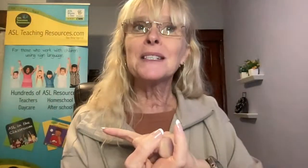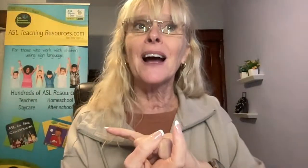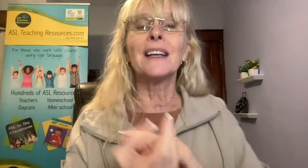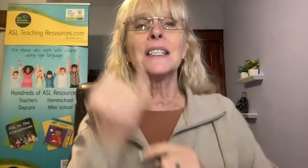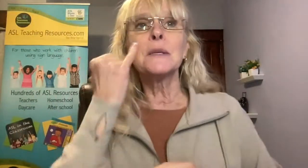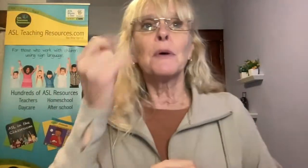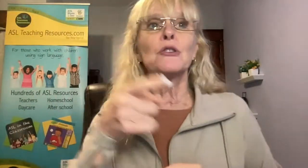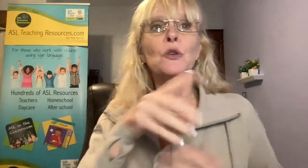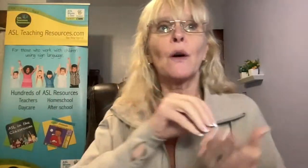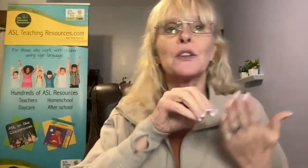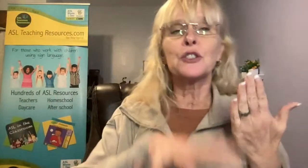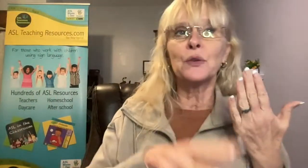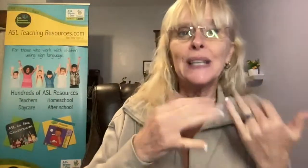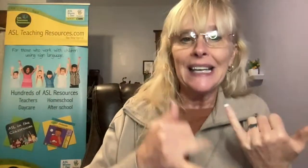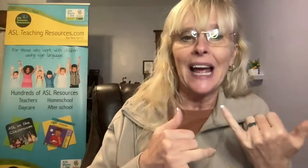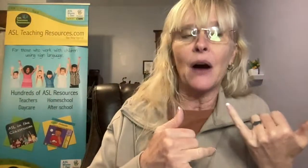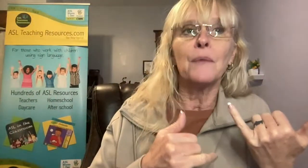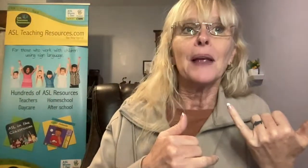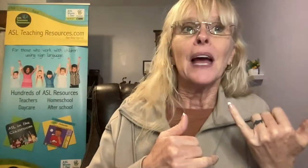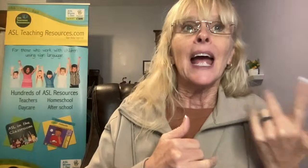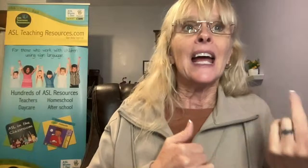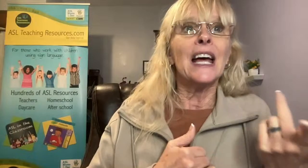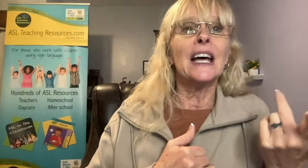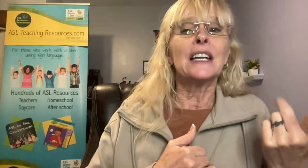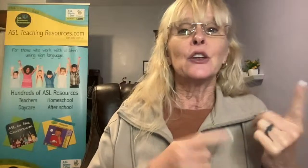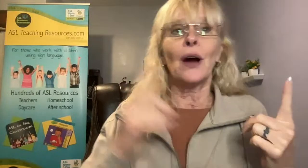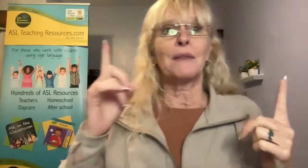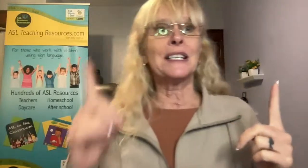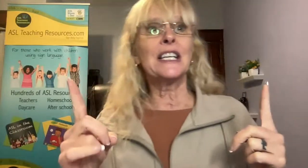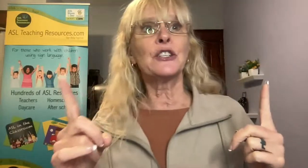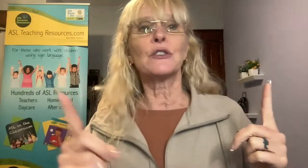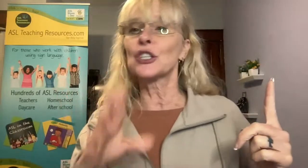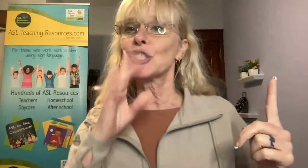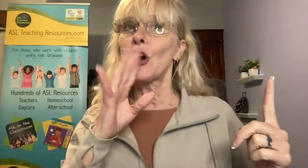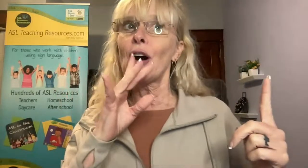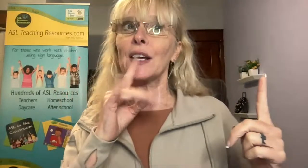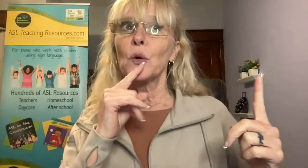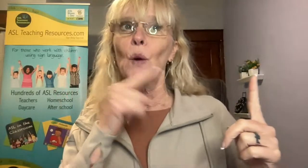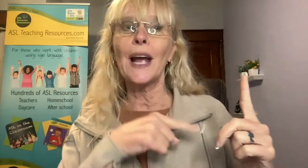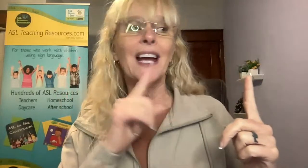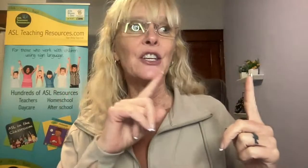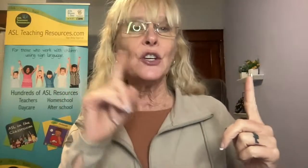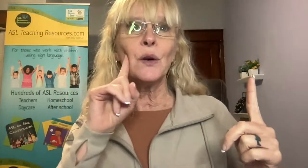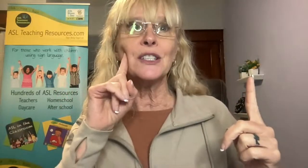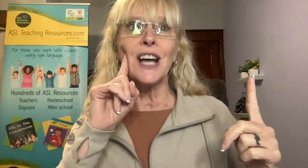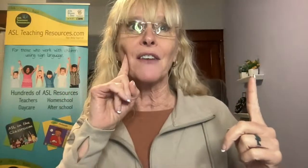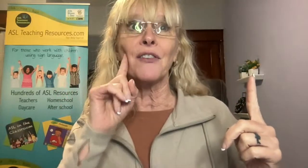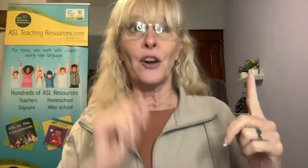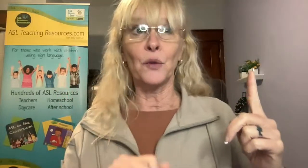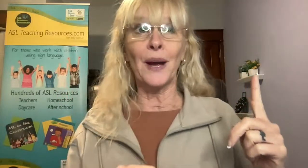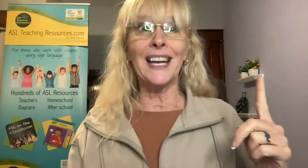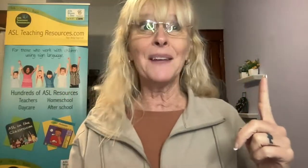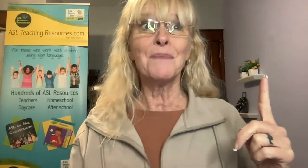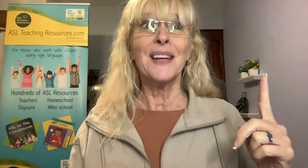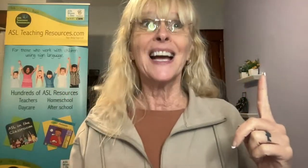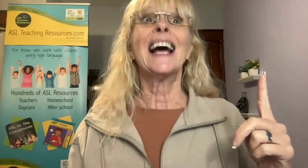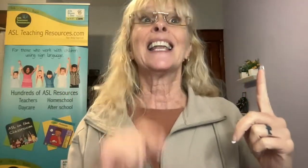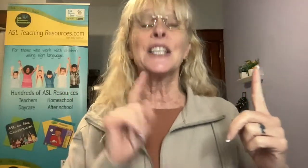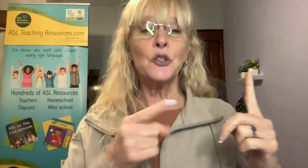side. Let's suppose you are the student now and you have the teacher just talking away and you are deaf. Are you ready? Let's try